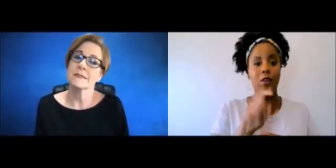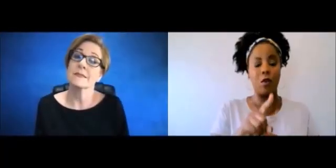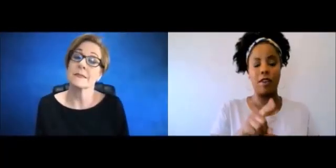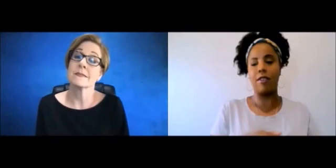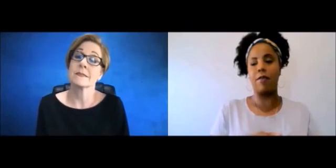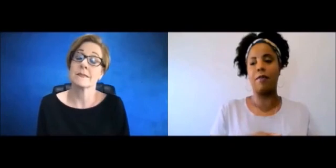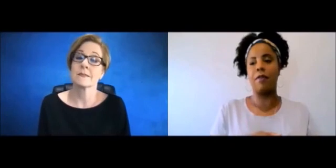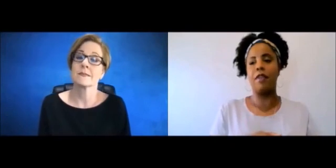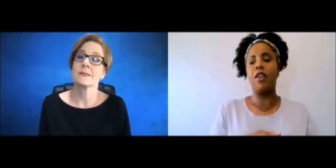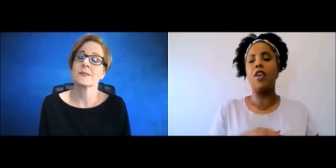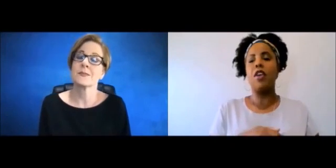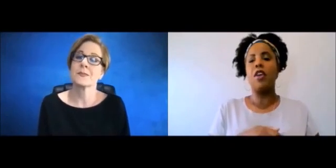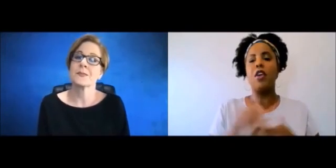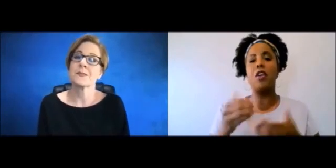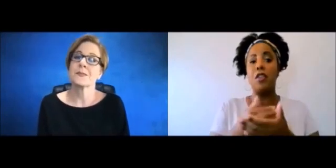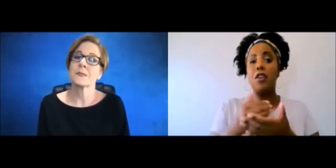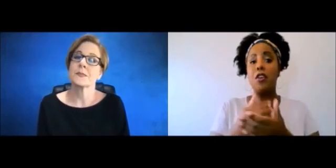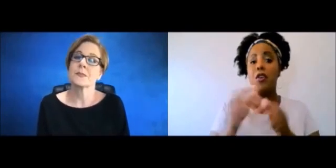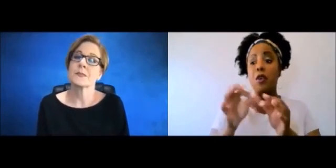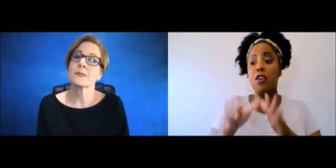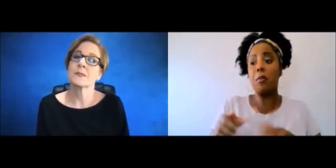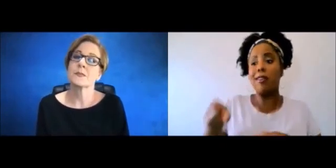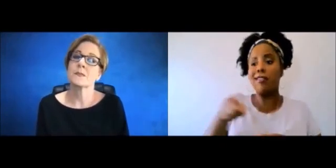Now for our last question.